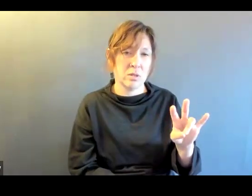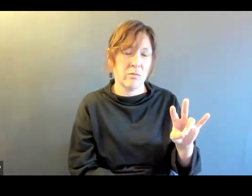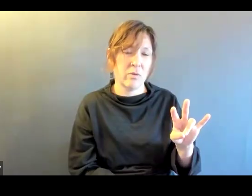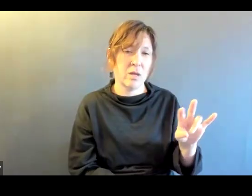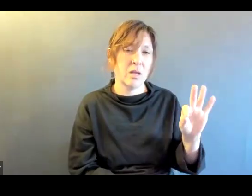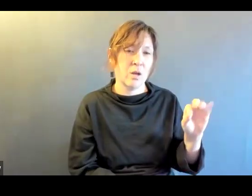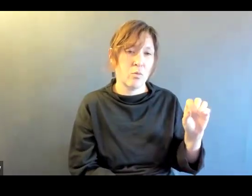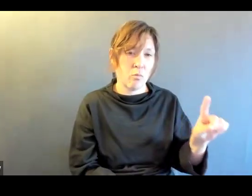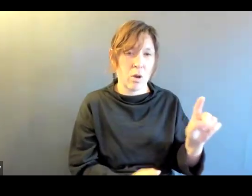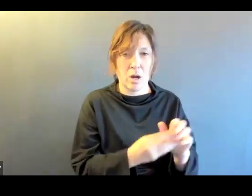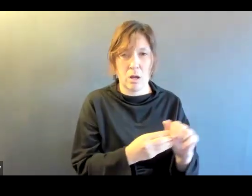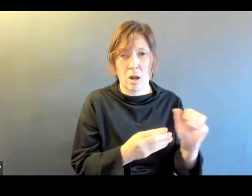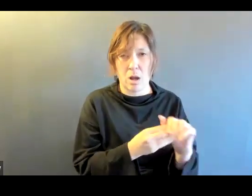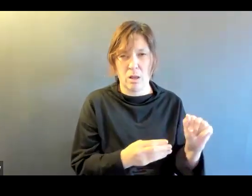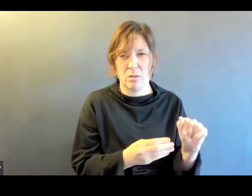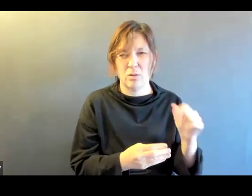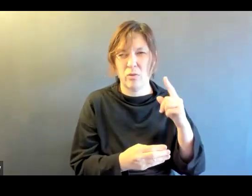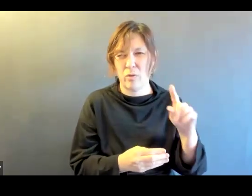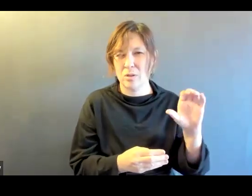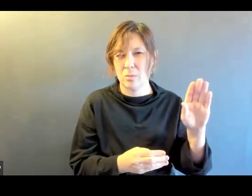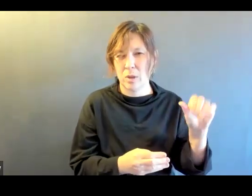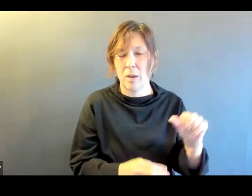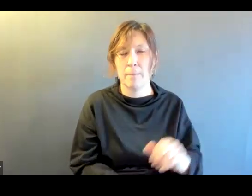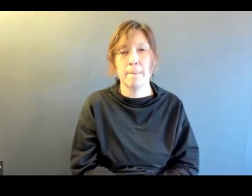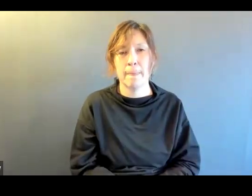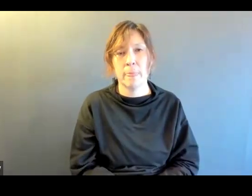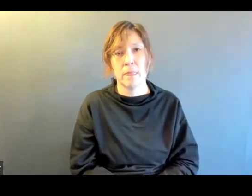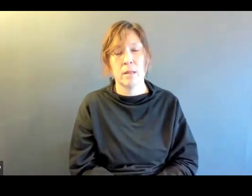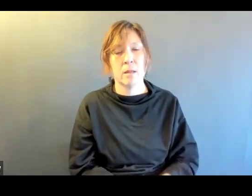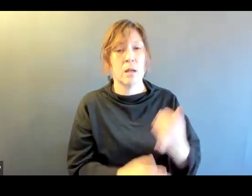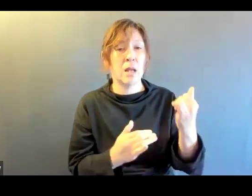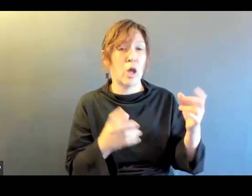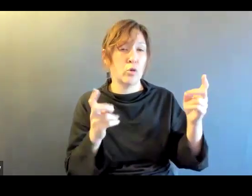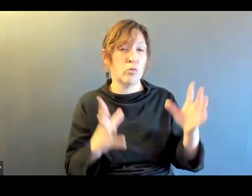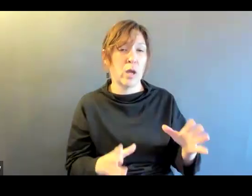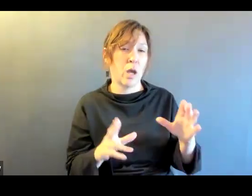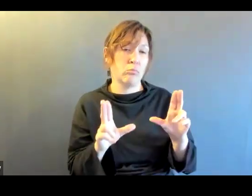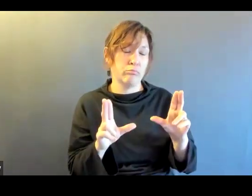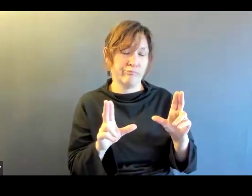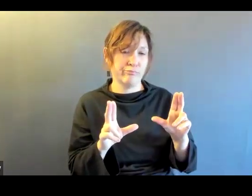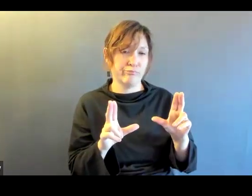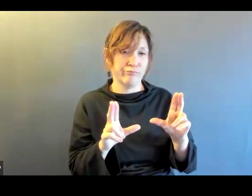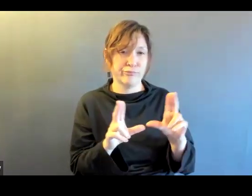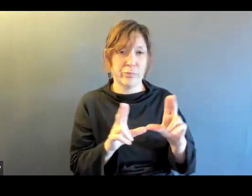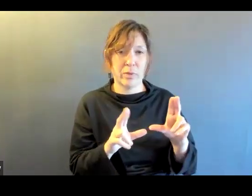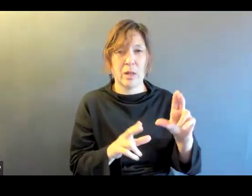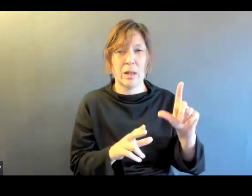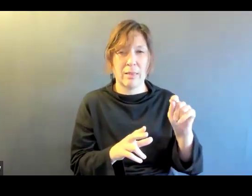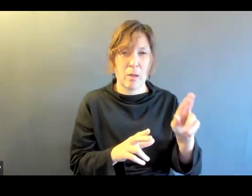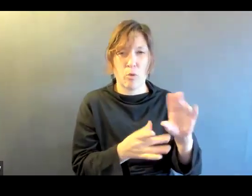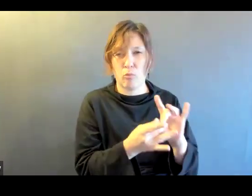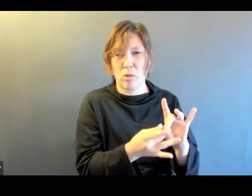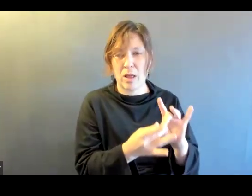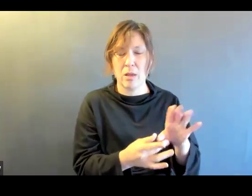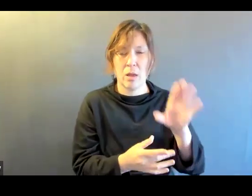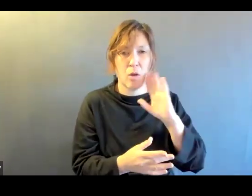$1,307,901 to support the CBA. Director of Labor Relations, Jeremiah Hassan, is here to discuss the other details of the CBA or to answer any questions you might